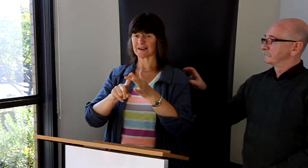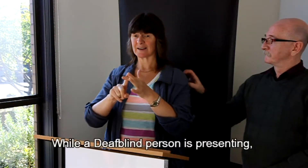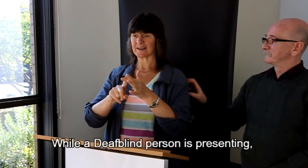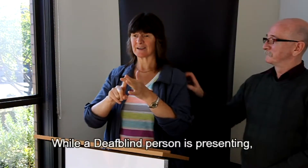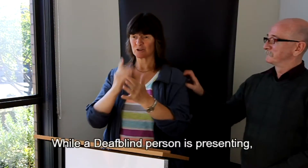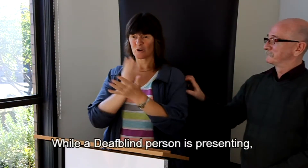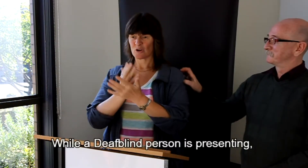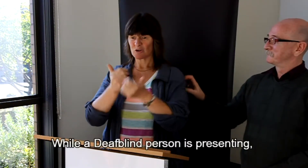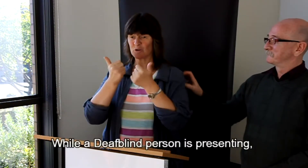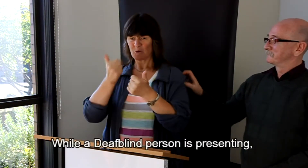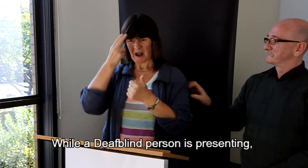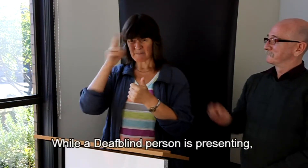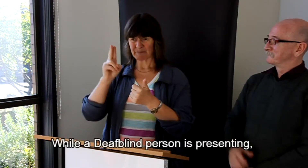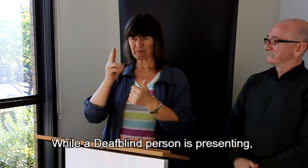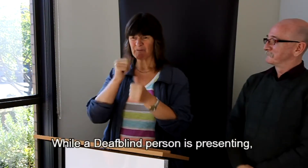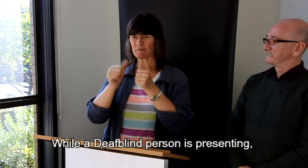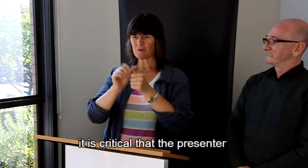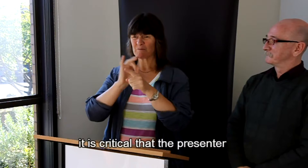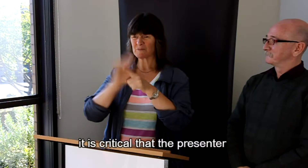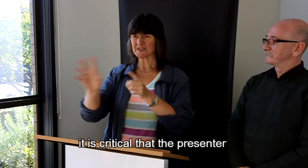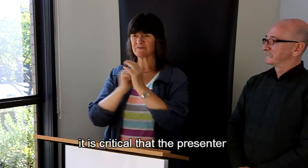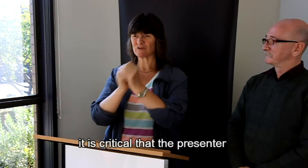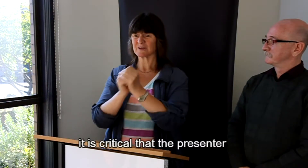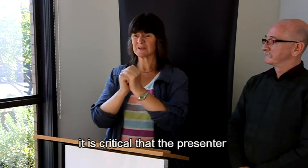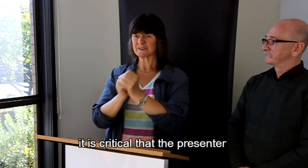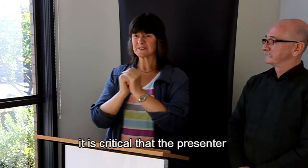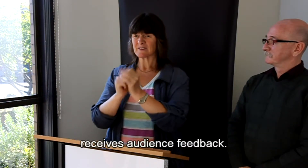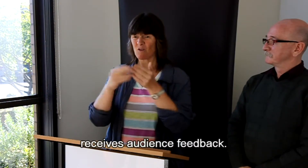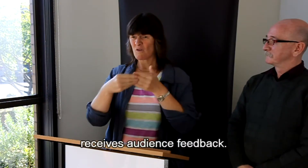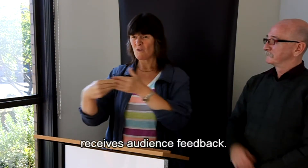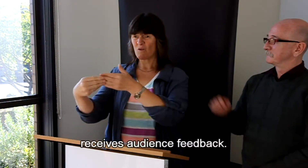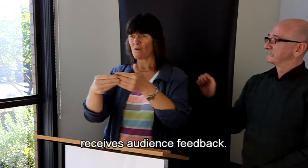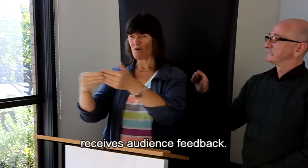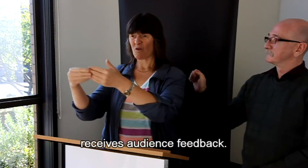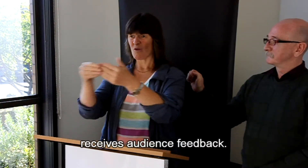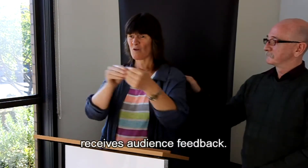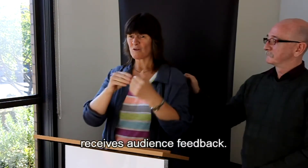While a deafblind person is presenting, it is critical that the presenter receives audience feedback.